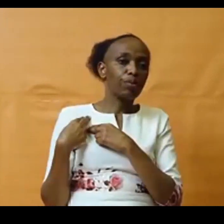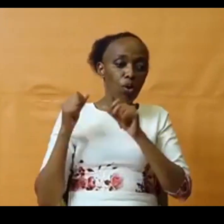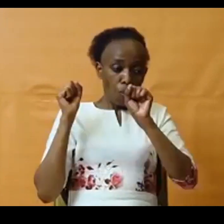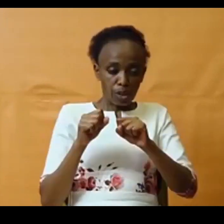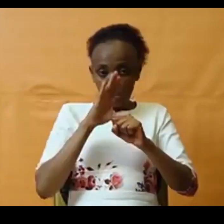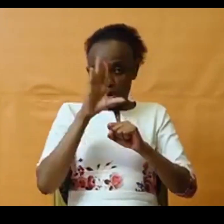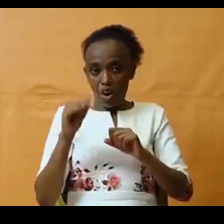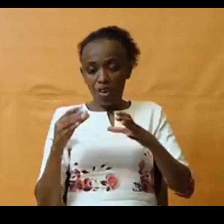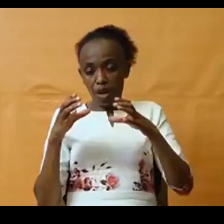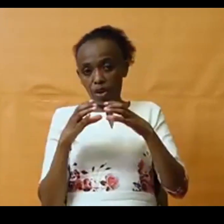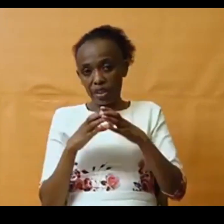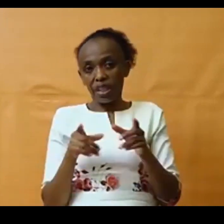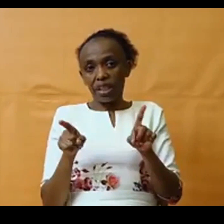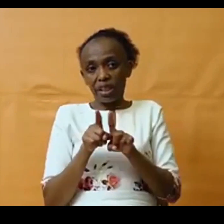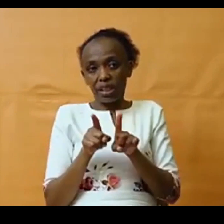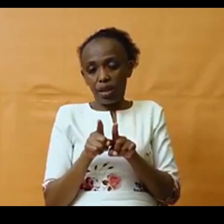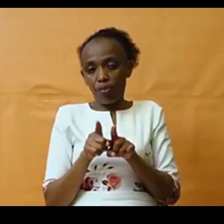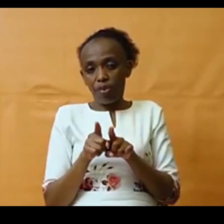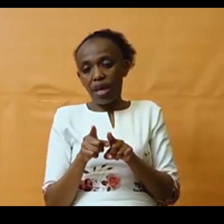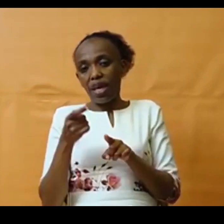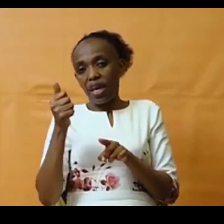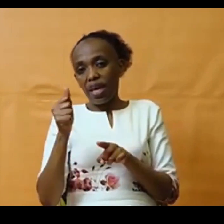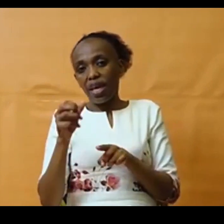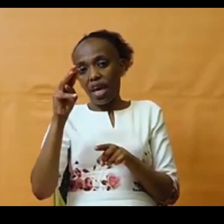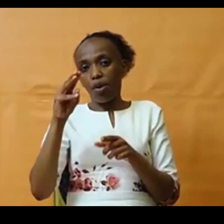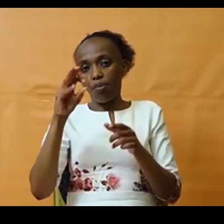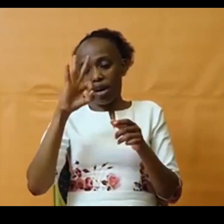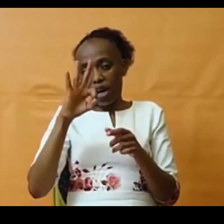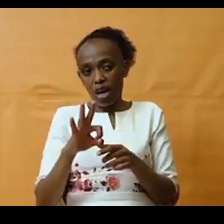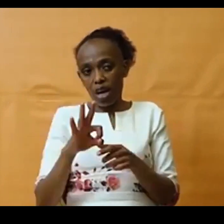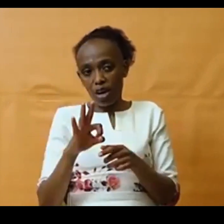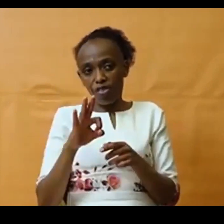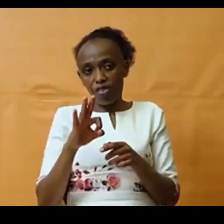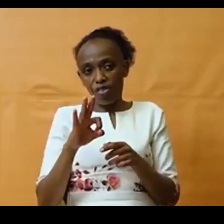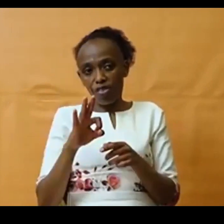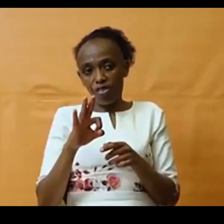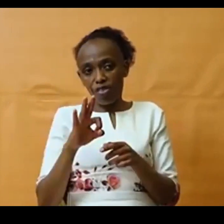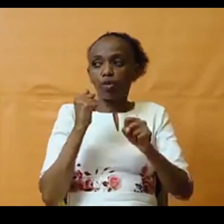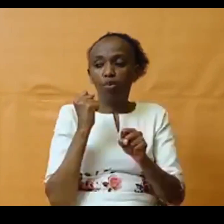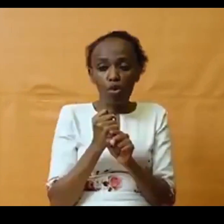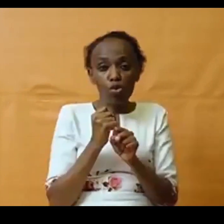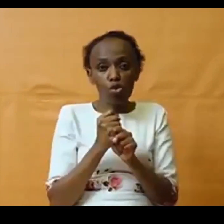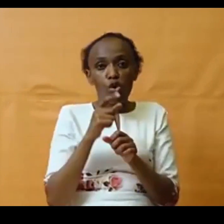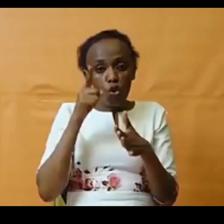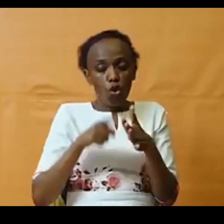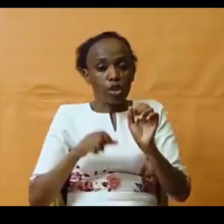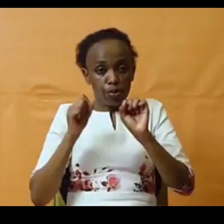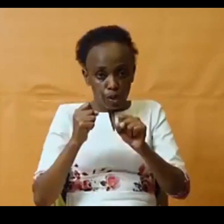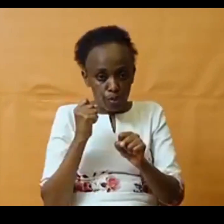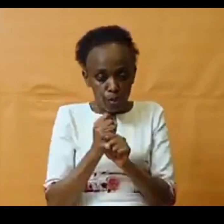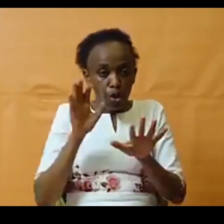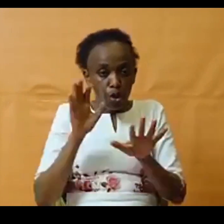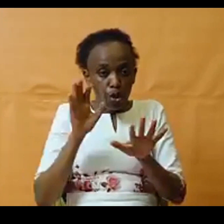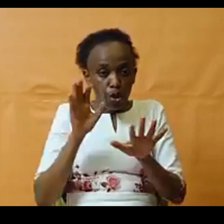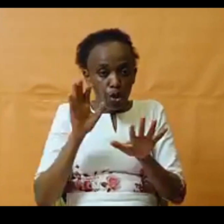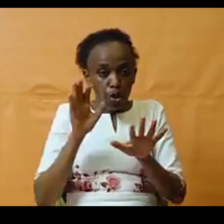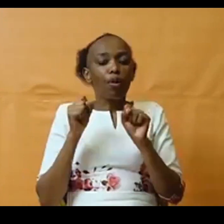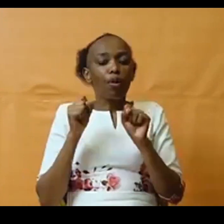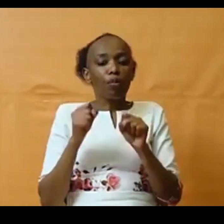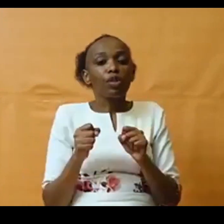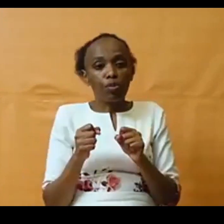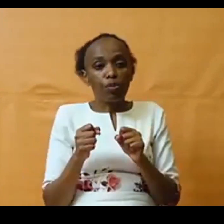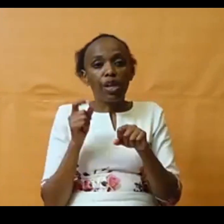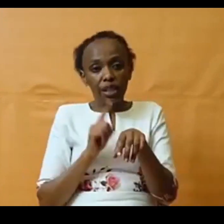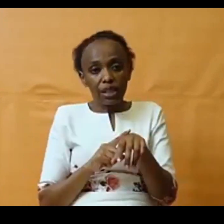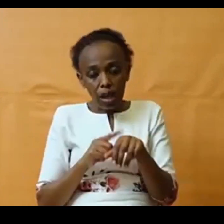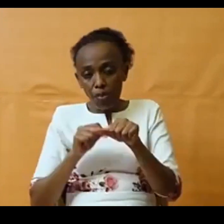like the African Monetary Fund, those protocols are there, what role can that play? How can the momentum around